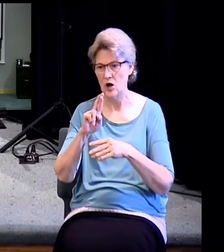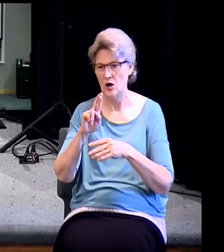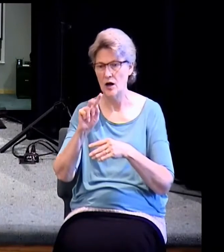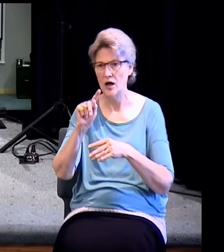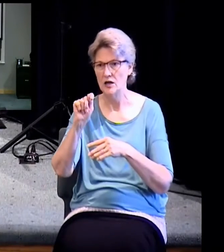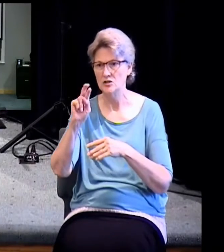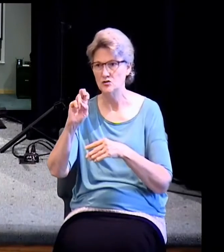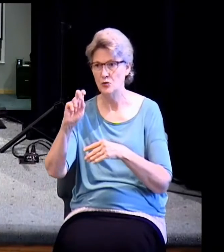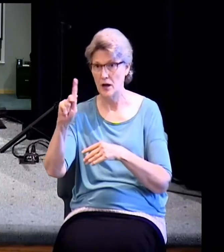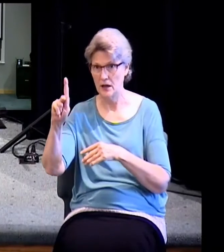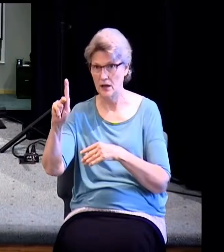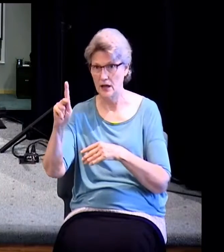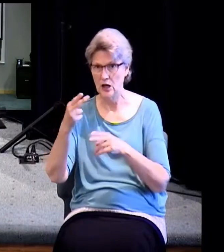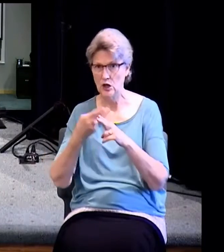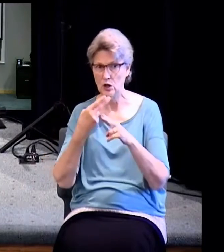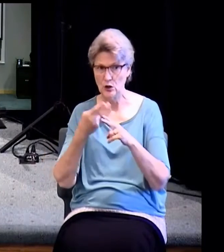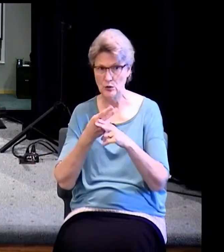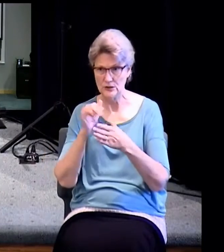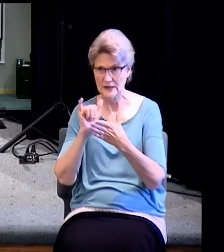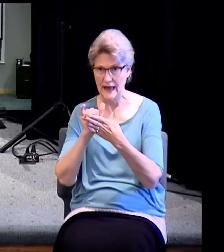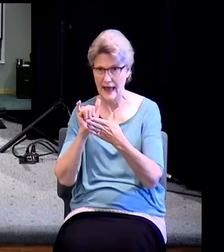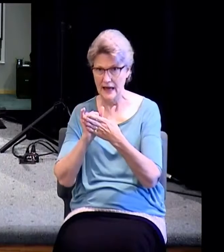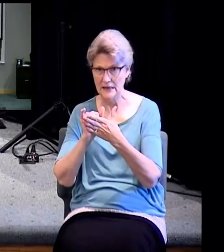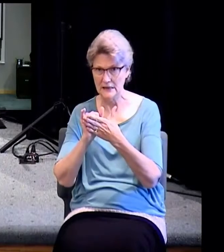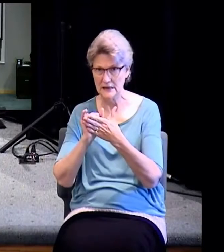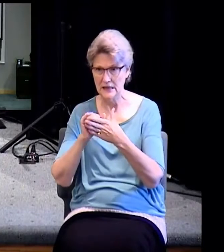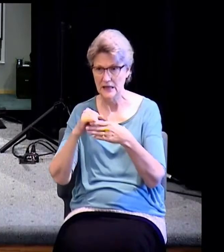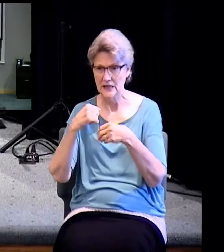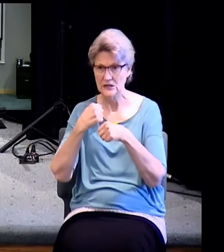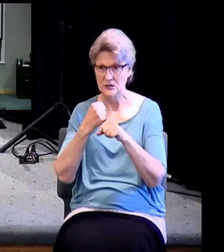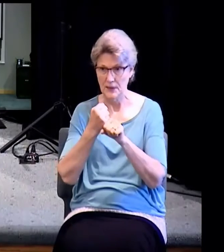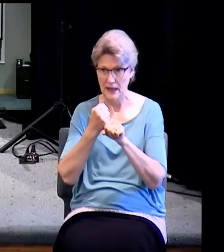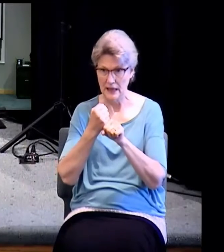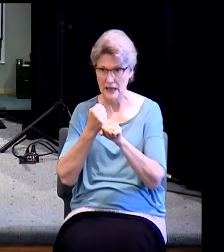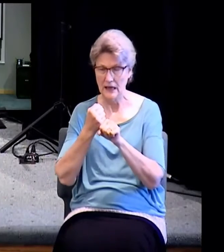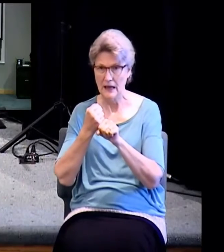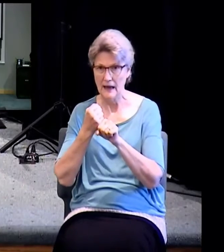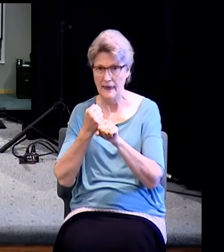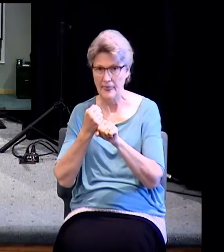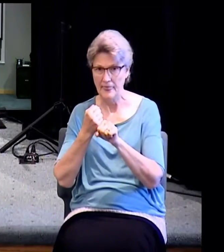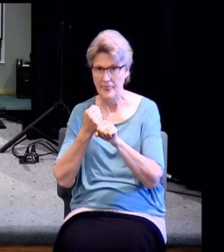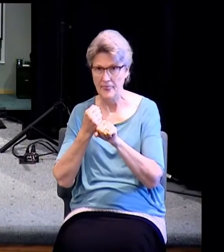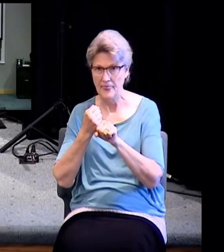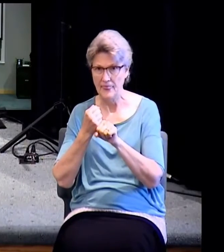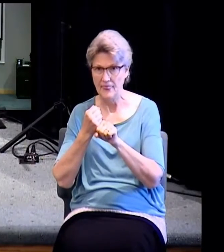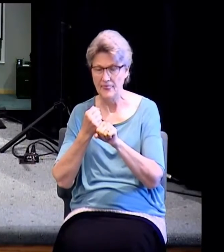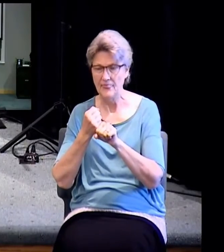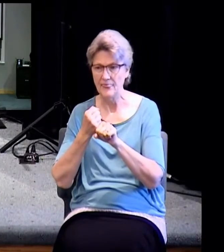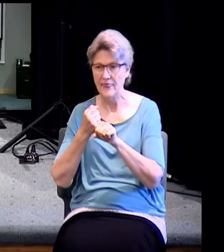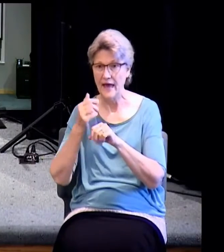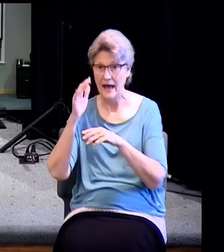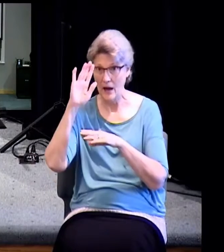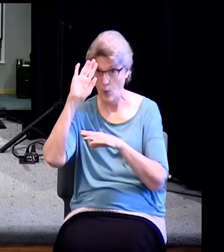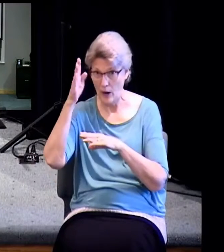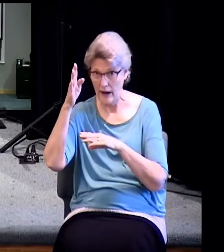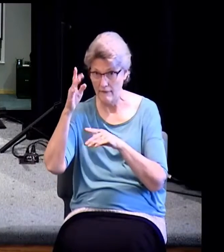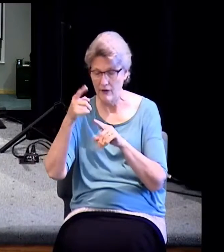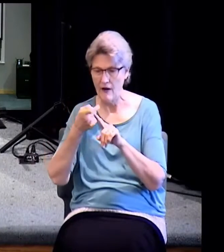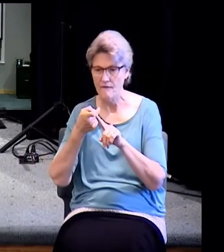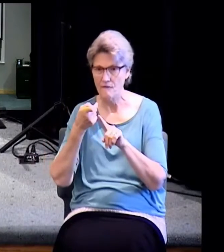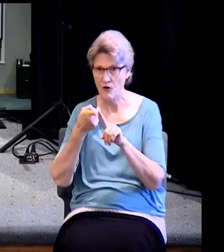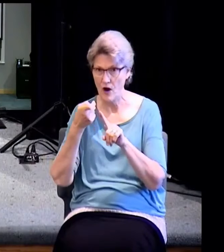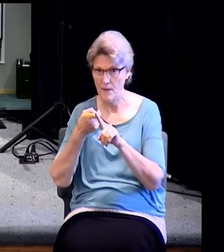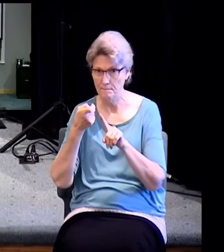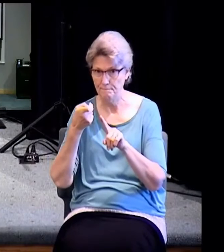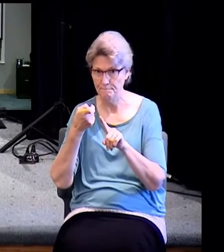used a single-handed version of this gesture to create the Vulcan hand salute for his character on Star Trek. Did Mr. Nimoy